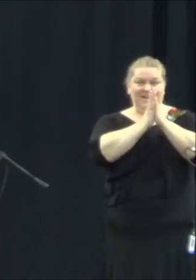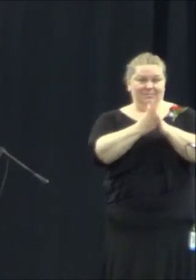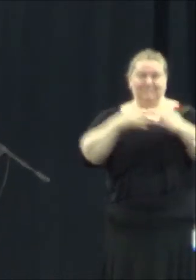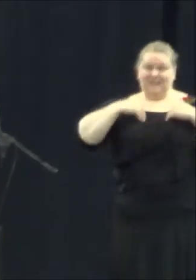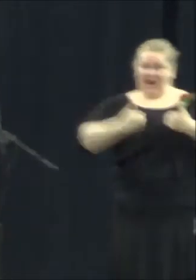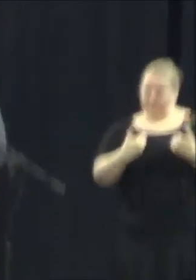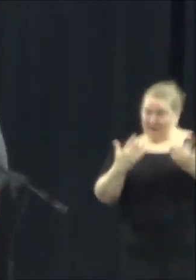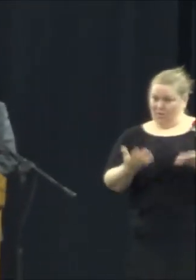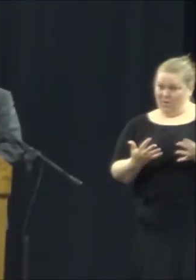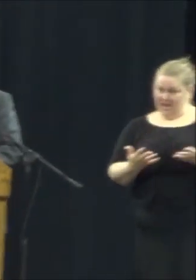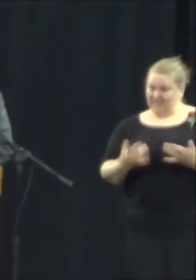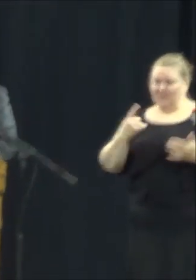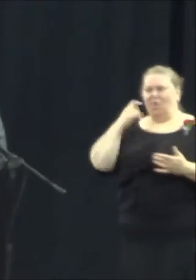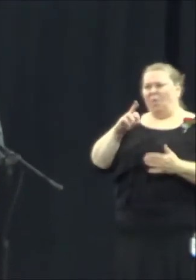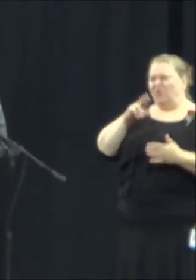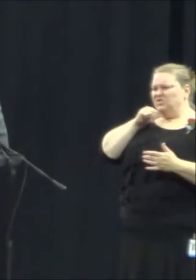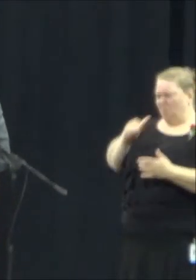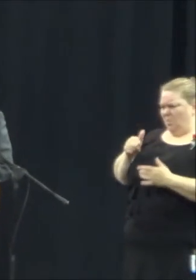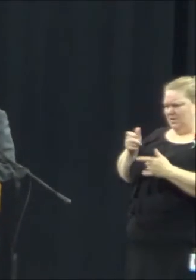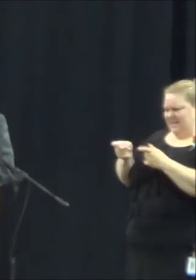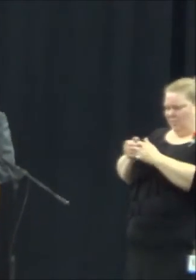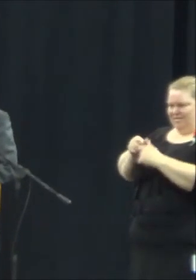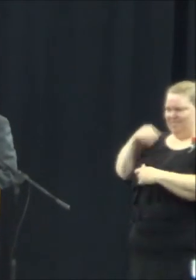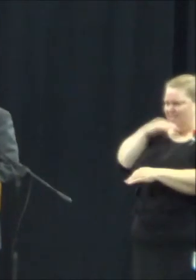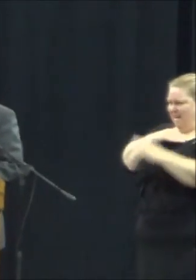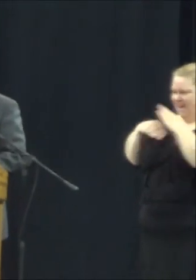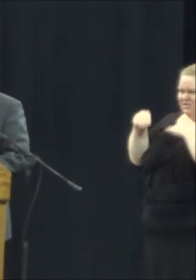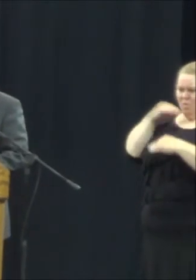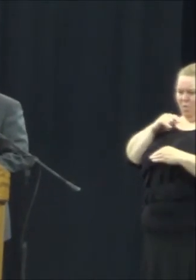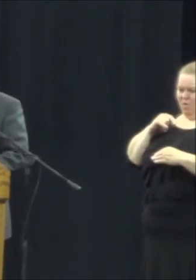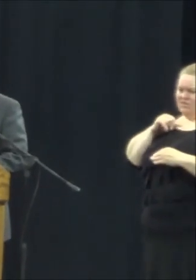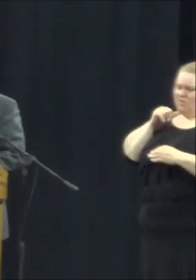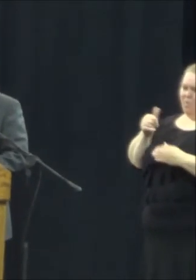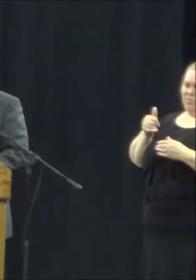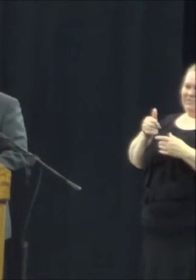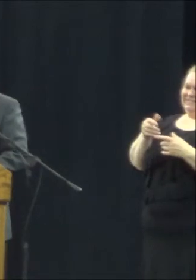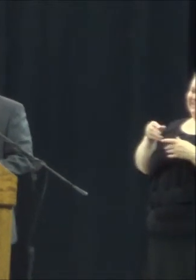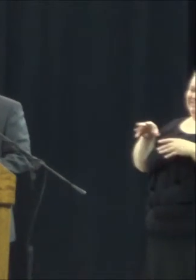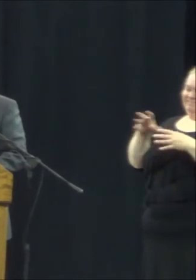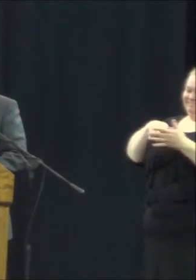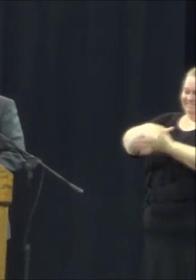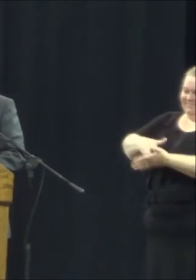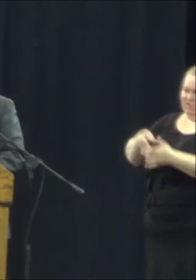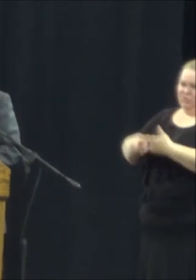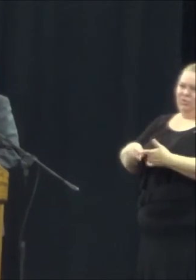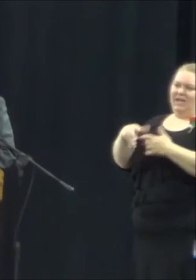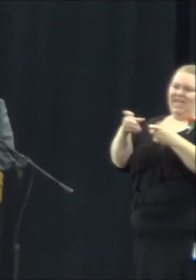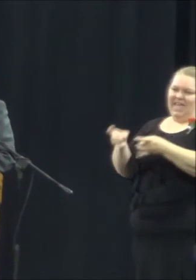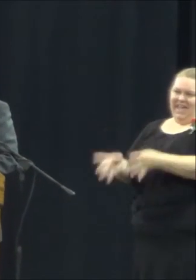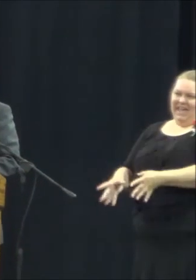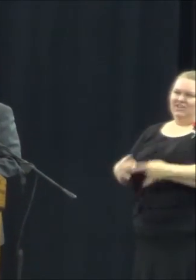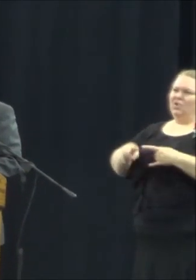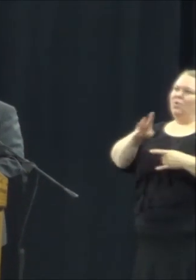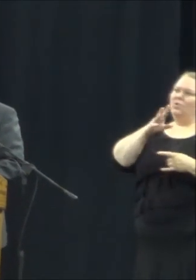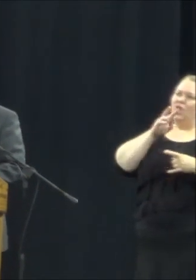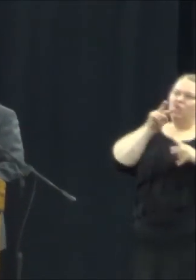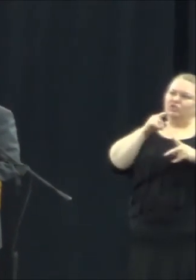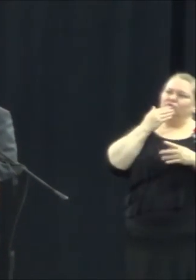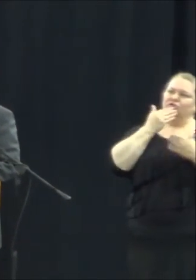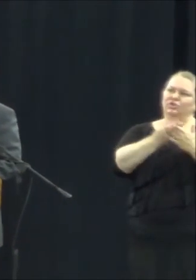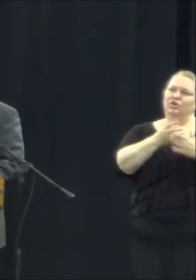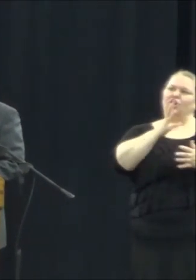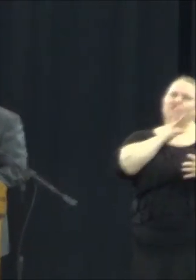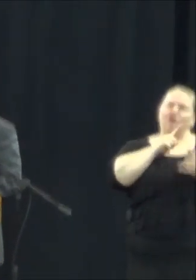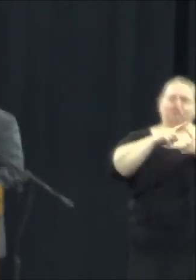waiting, or being lied about, don't deal in lies, or being hated, don't give way to hating. And yet don't look too good nor talk too wise. If